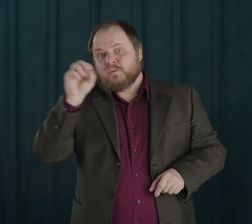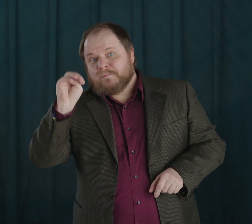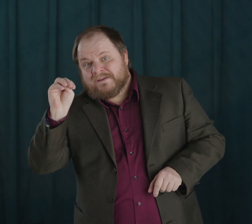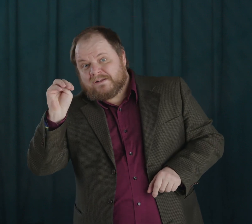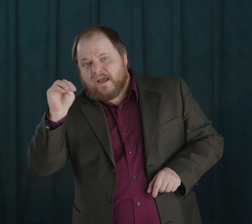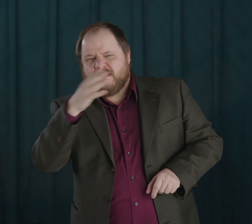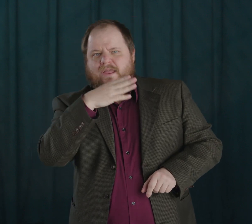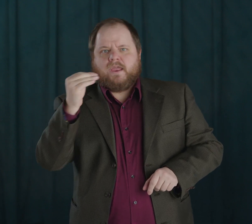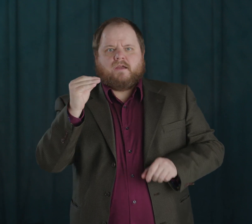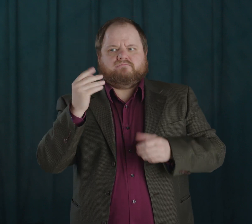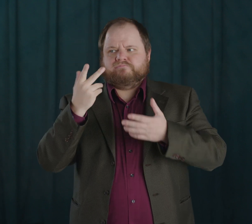leaders.